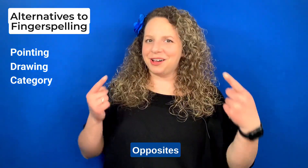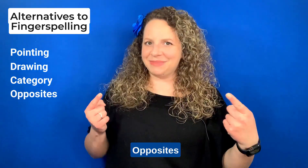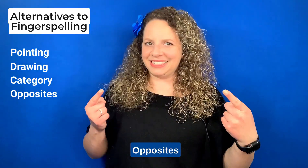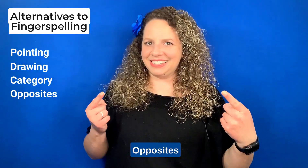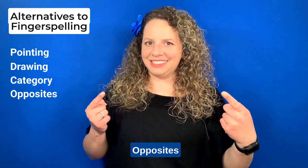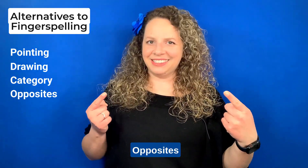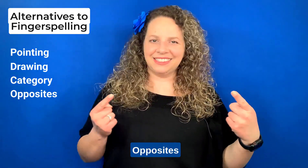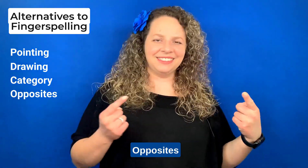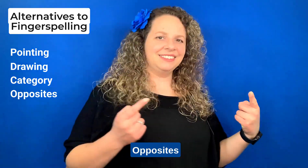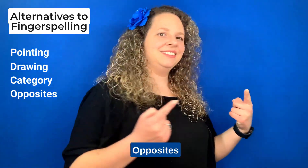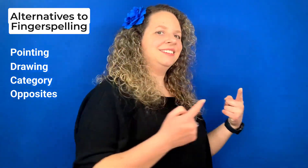Opposites.